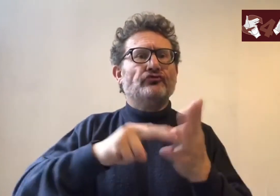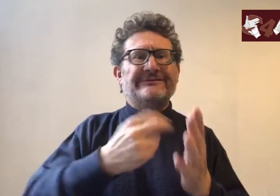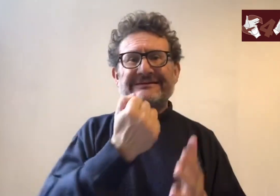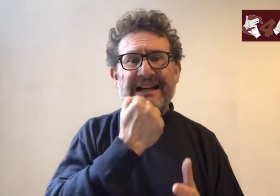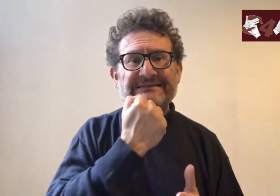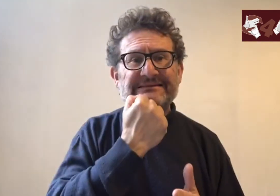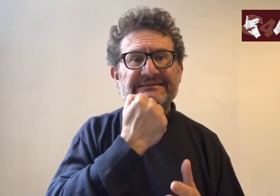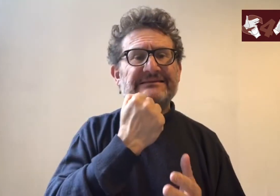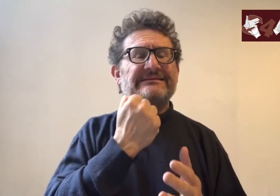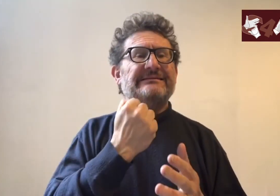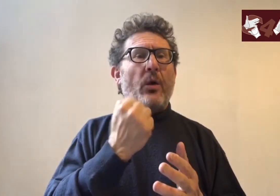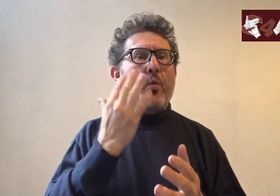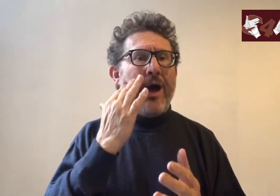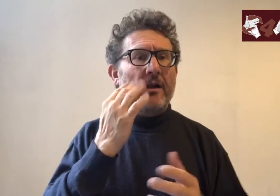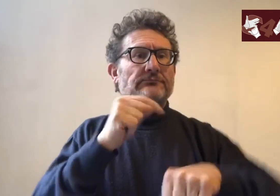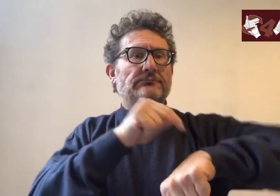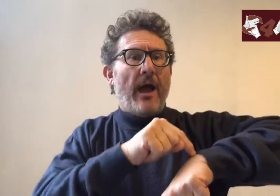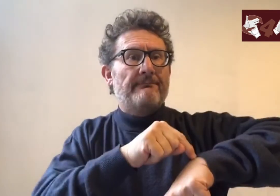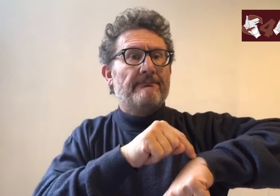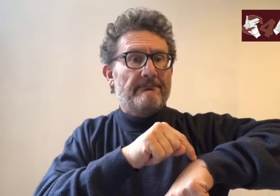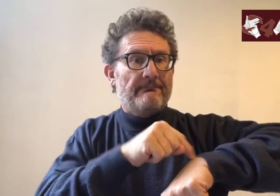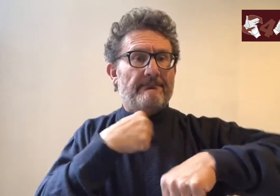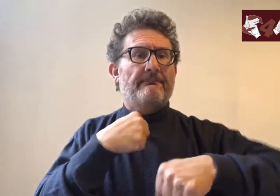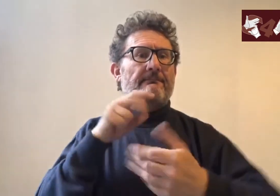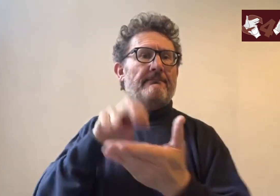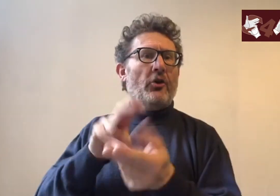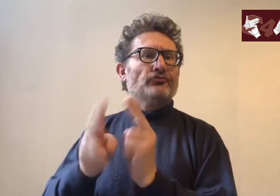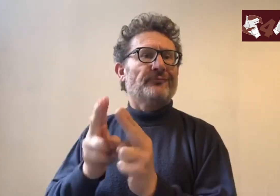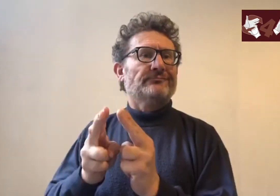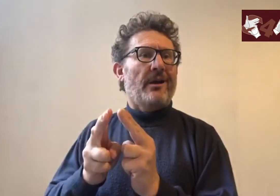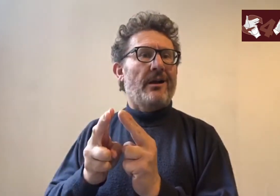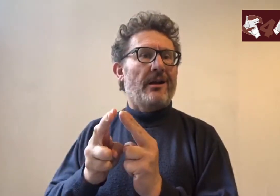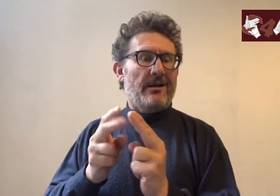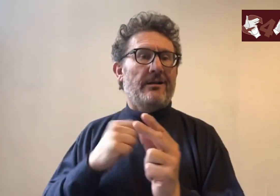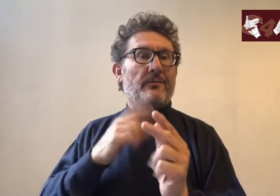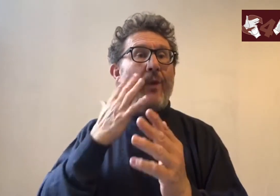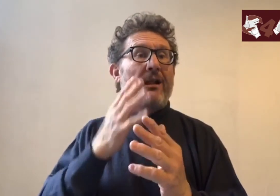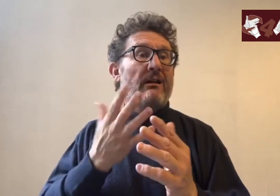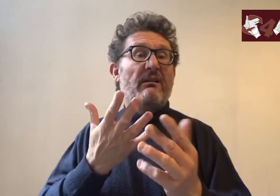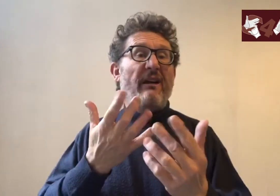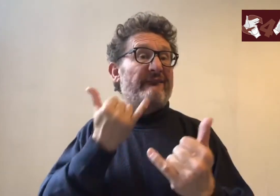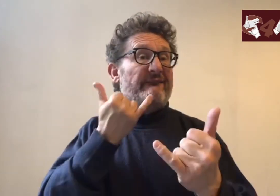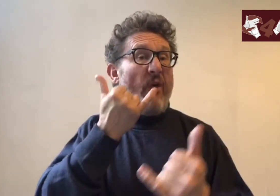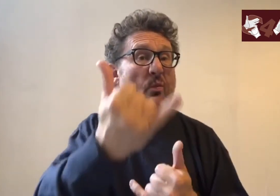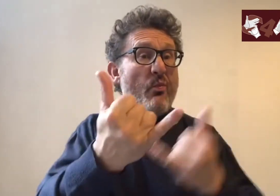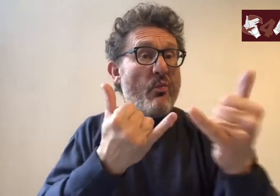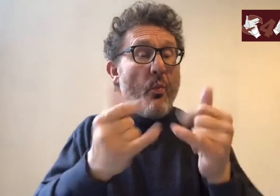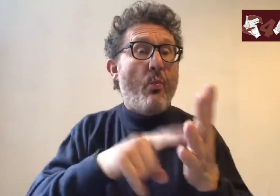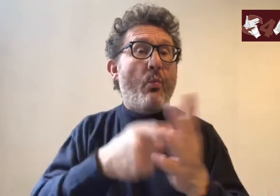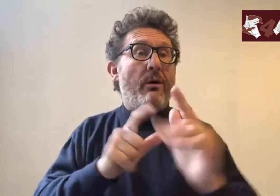you can email me and we can arrange a date and time for us to meet up. And what I'll do is I'll book an interpreter, and that can be an interpreter